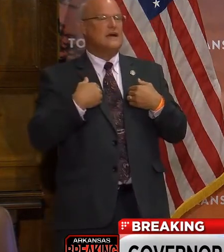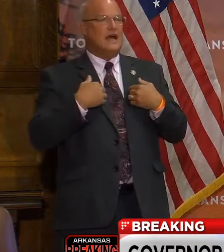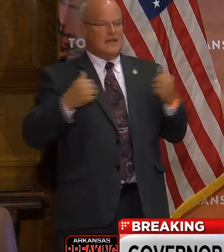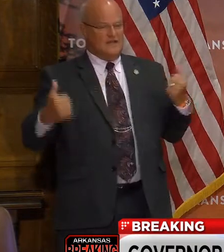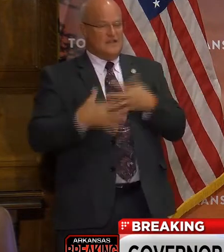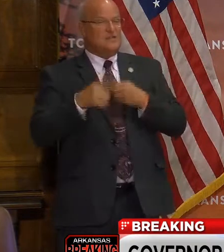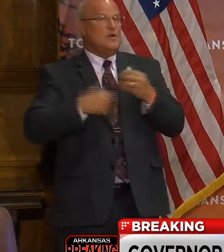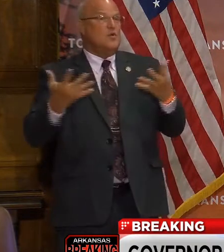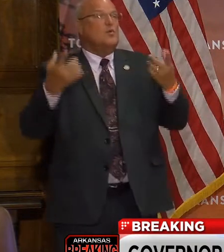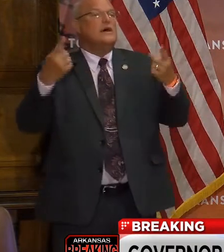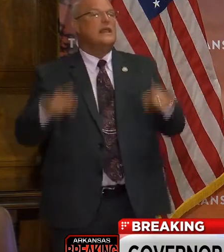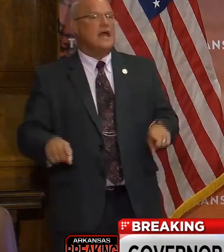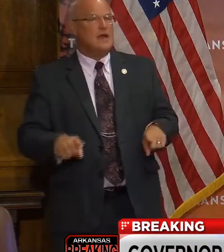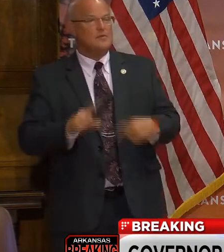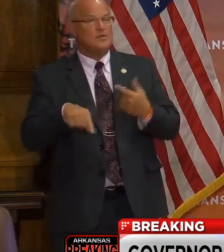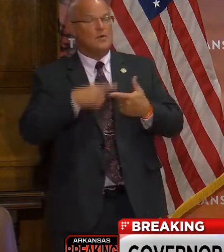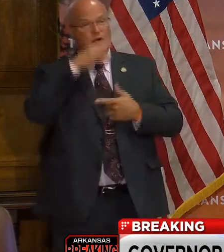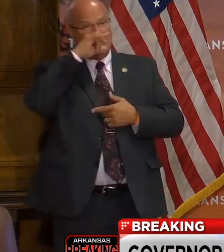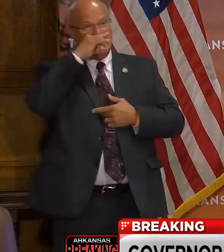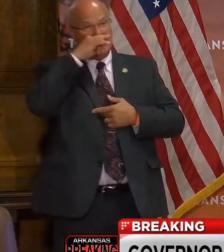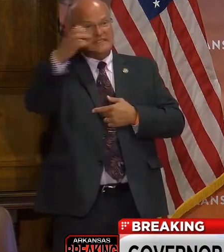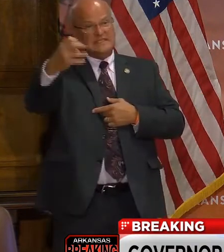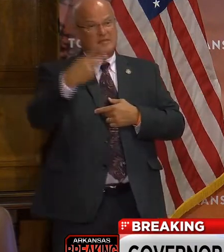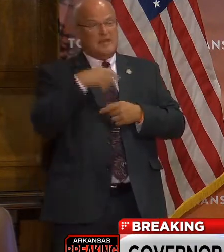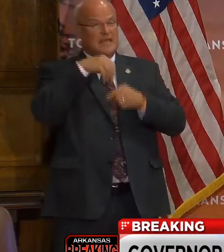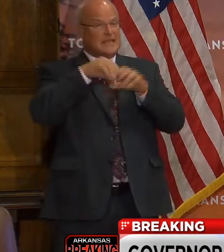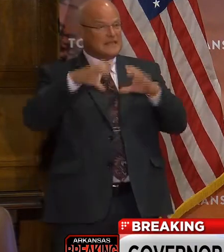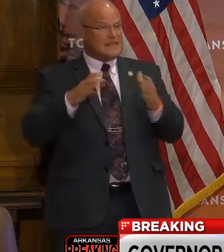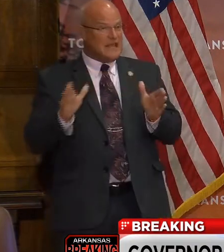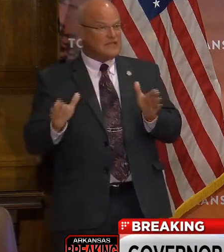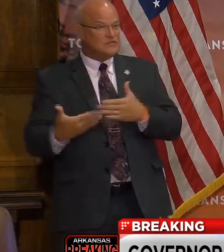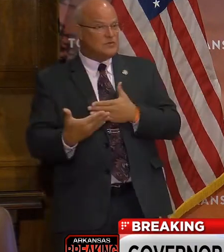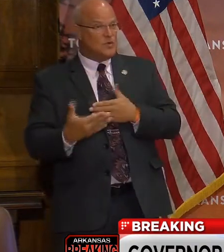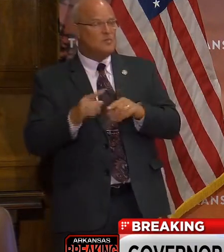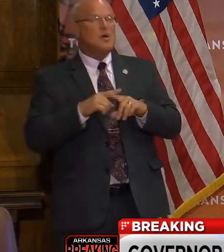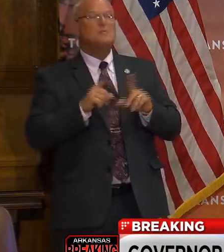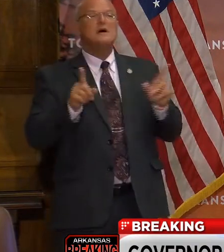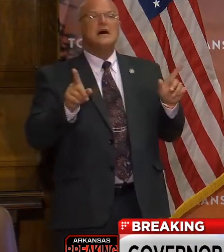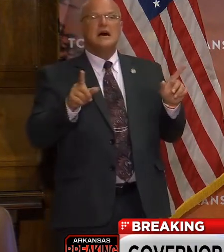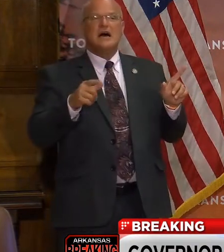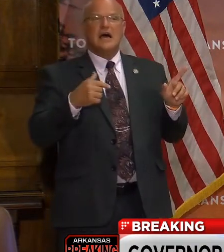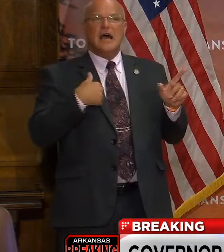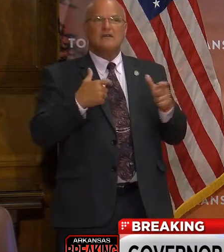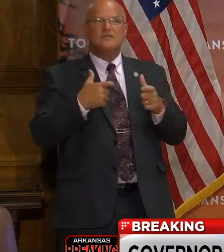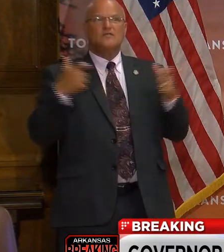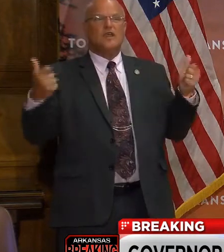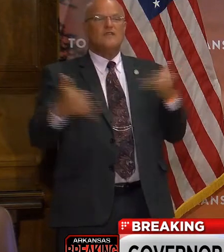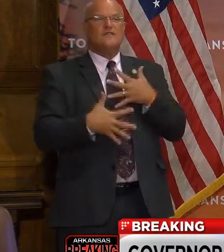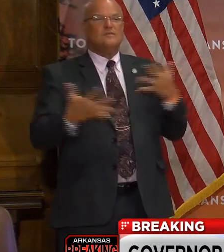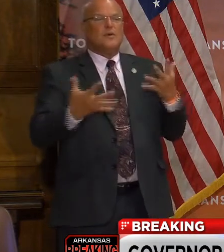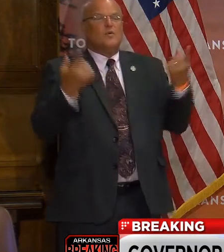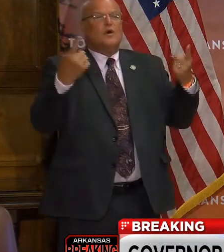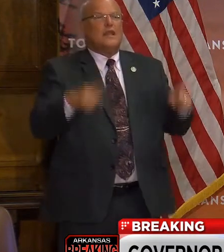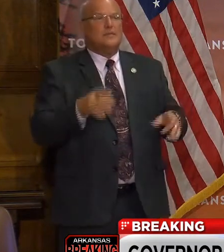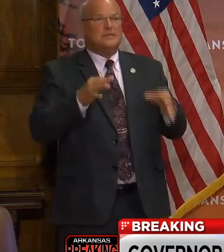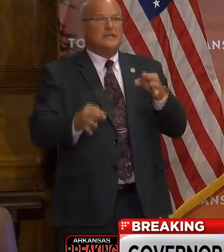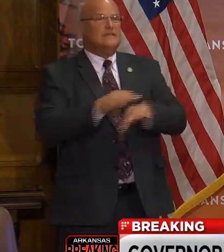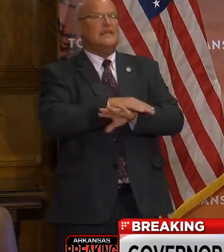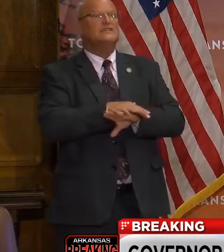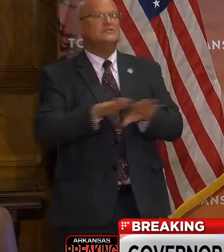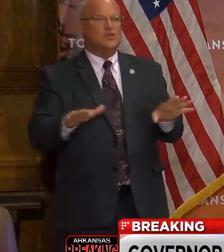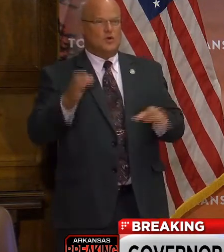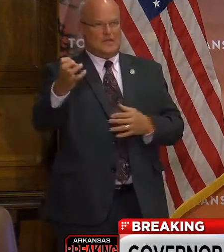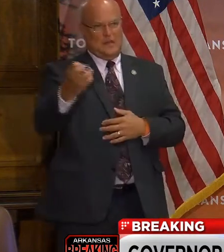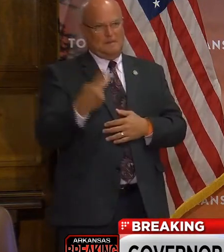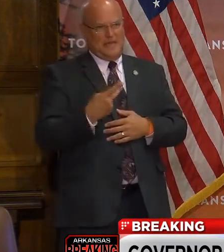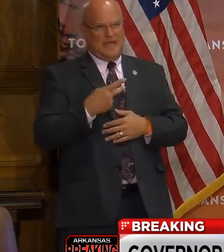fears about what happens when our kids come back into the classrooms, but I have greater fears about what happens if they don't